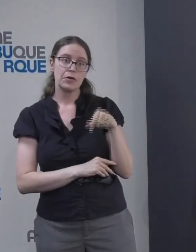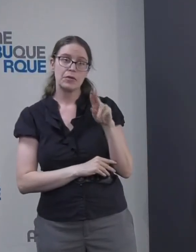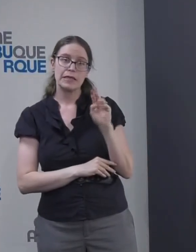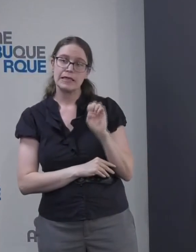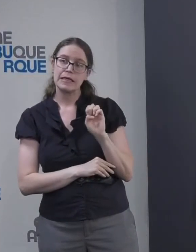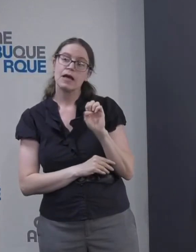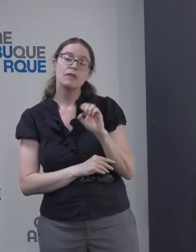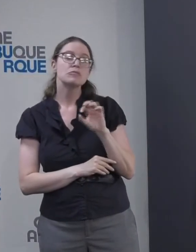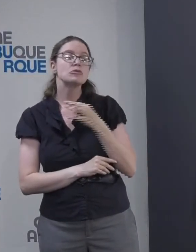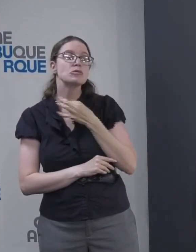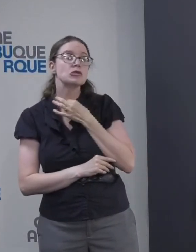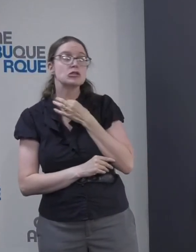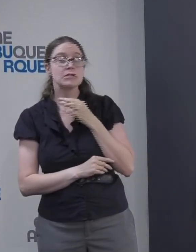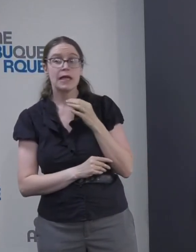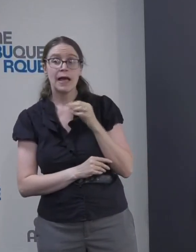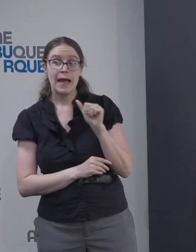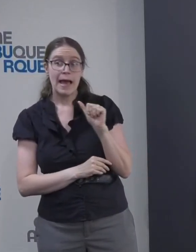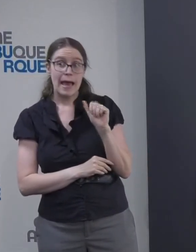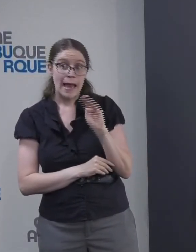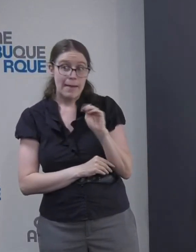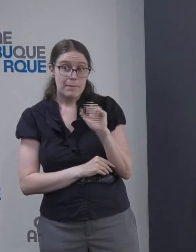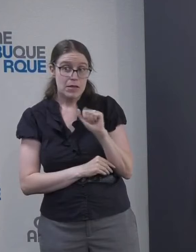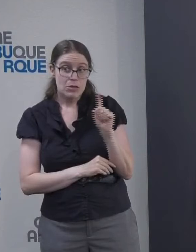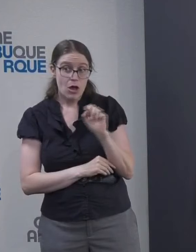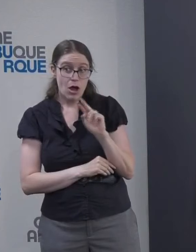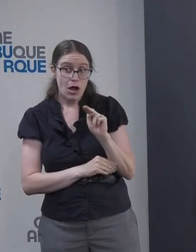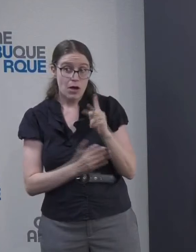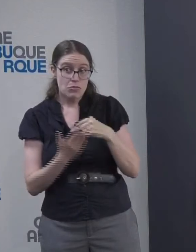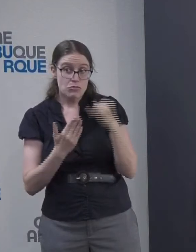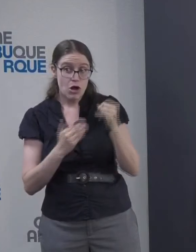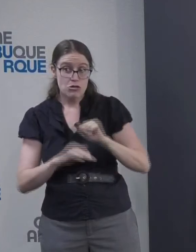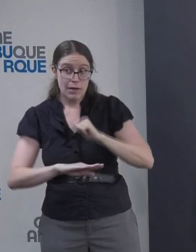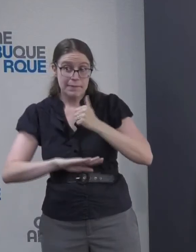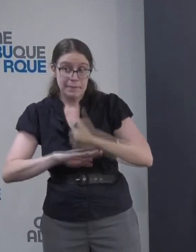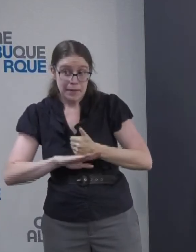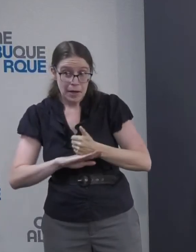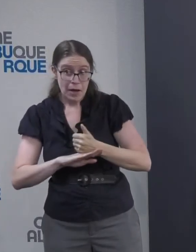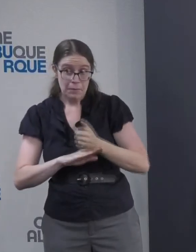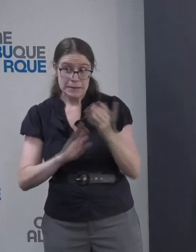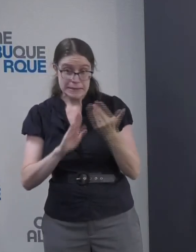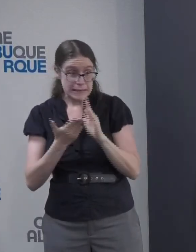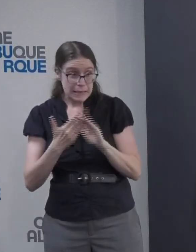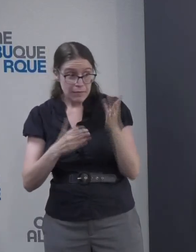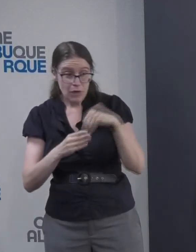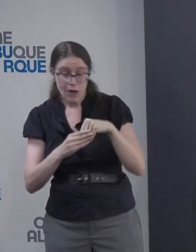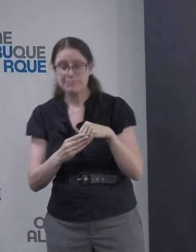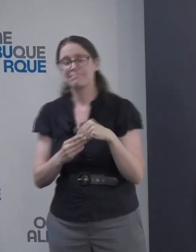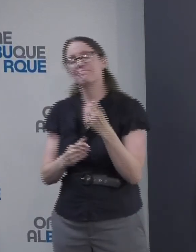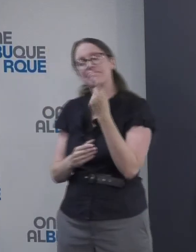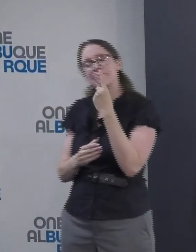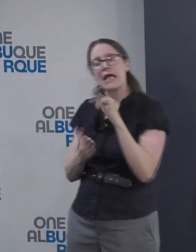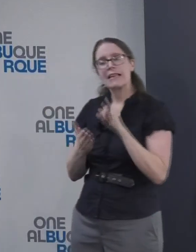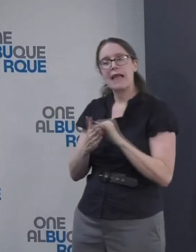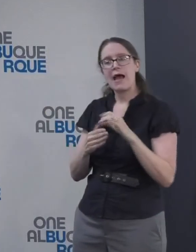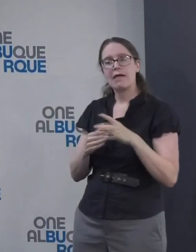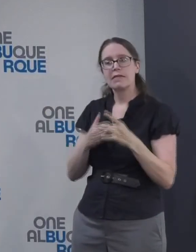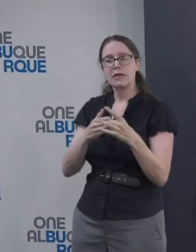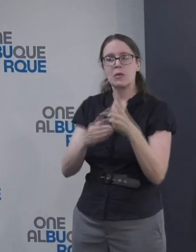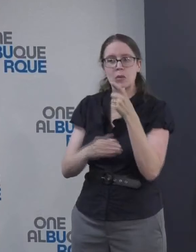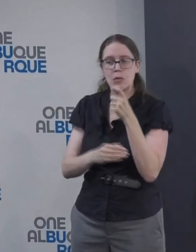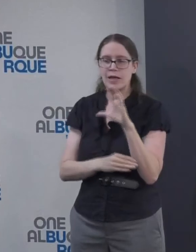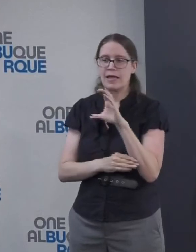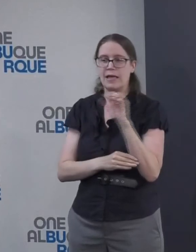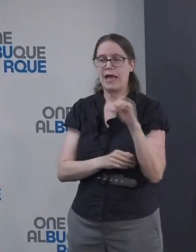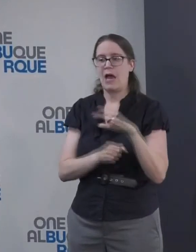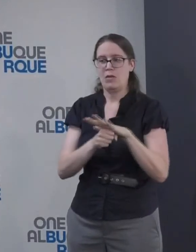Amazon project? For the Amazon project, this was a county-led project, and so you'd really want to check with them in terms of how